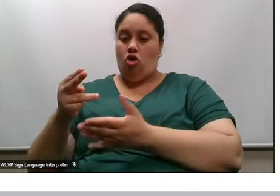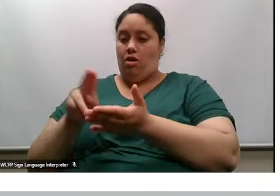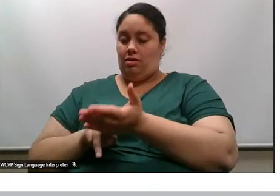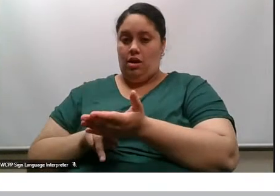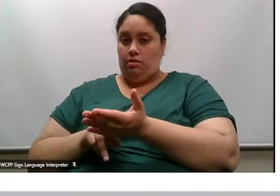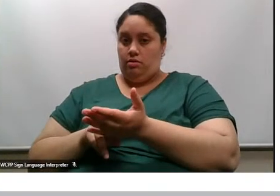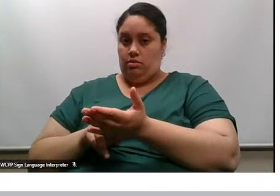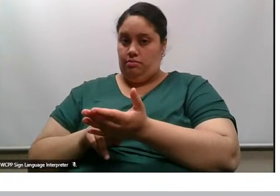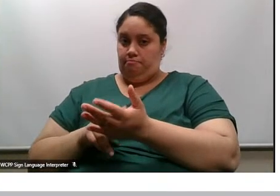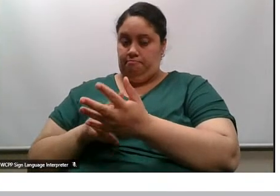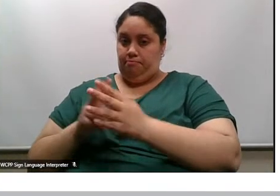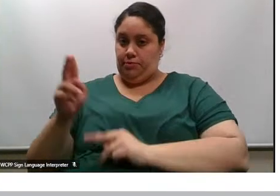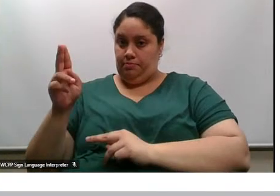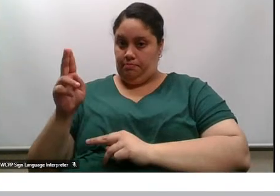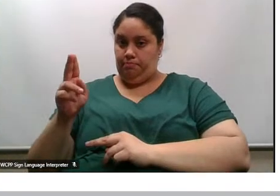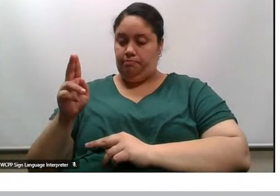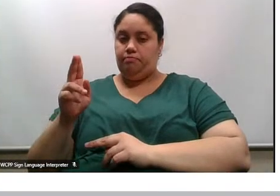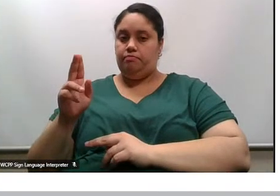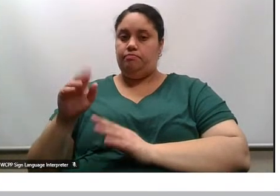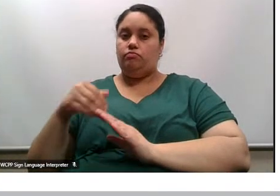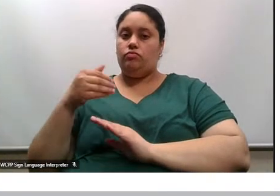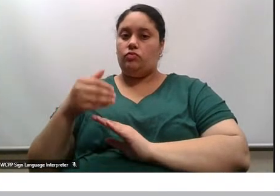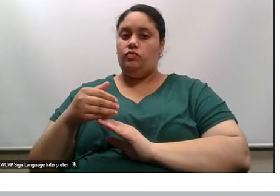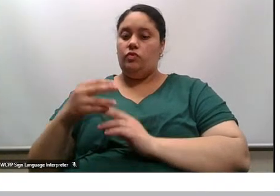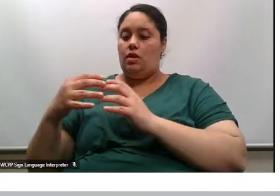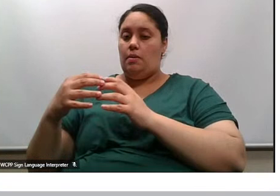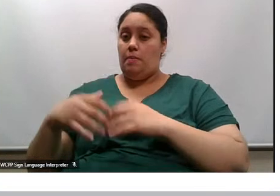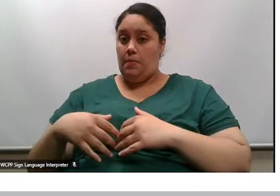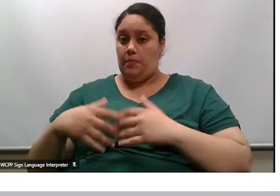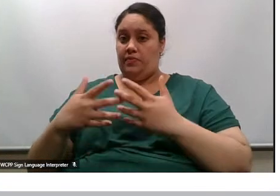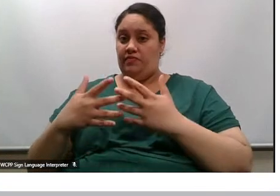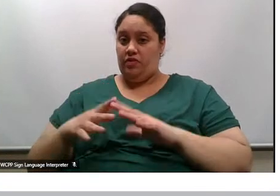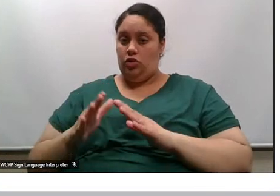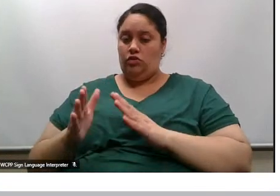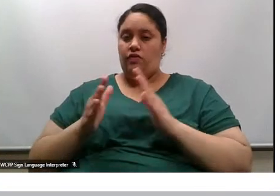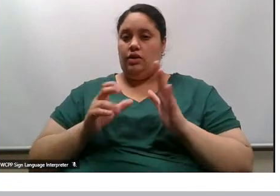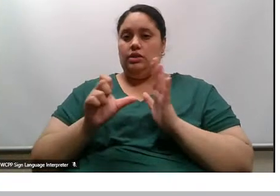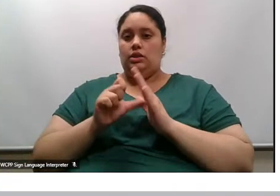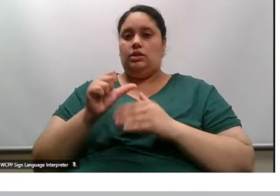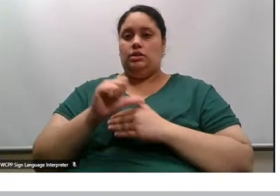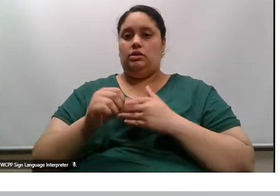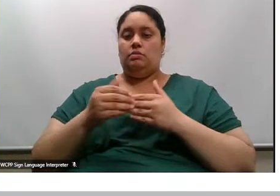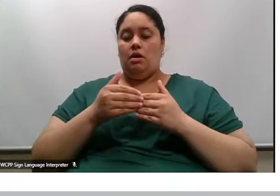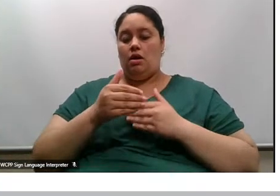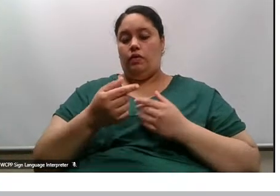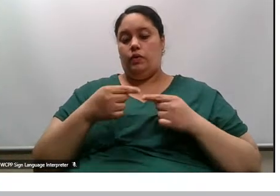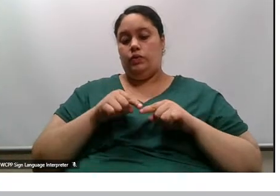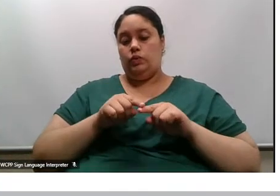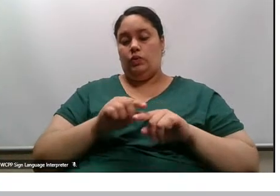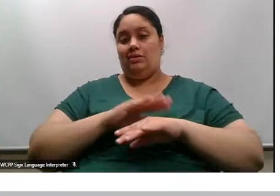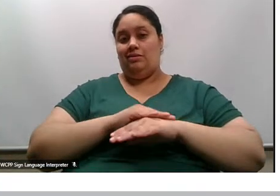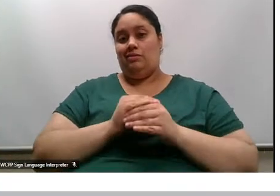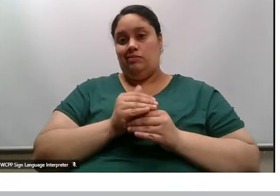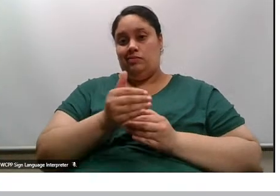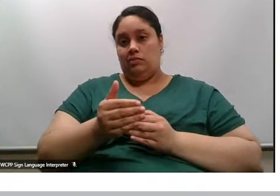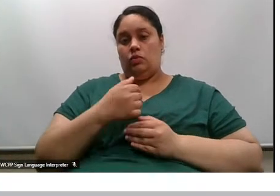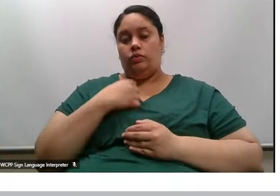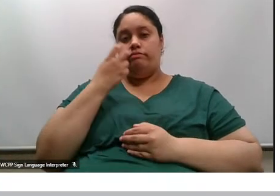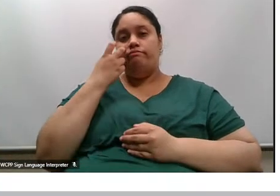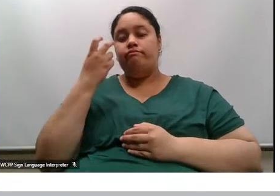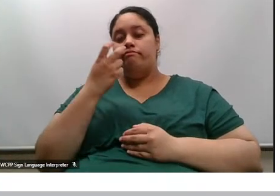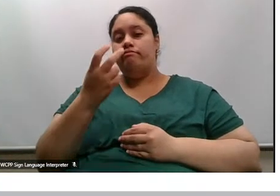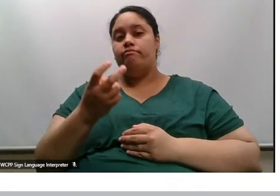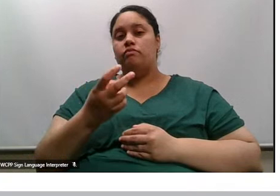further. After it lapsed, we then for 6 months during this period then also looked